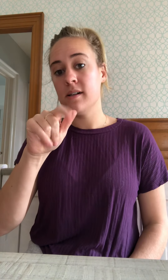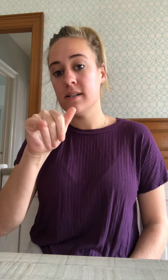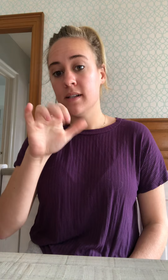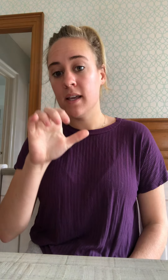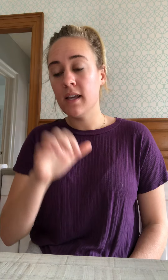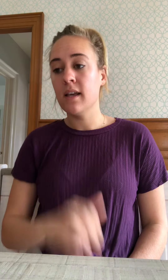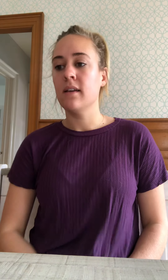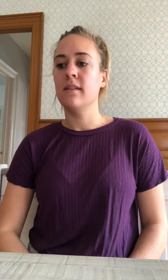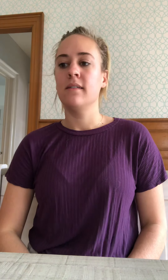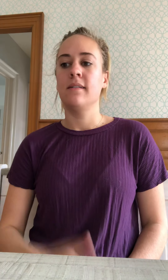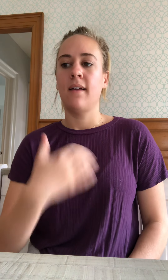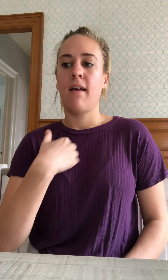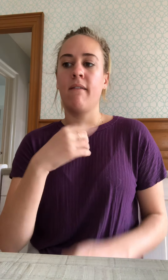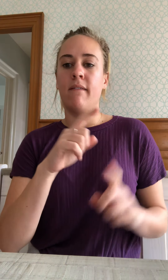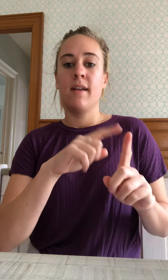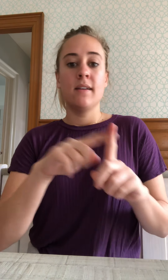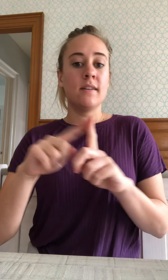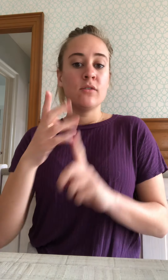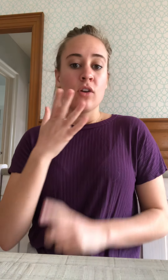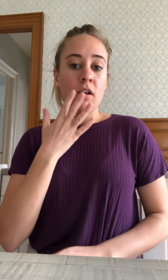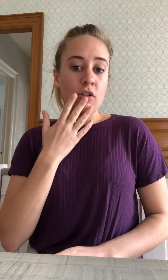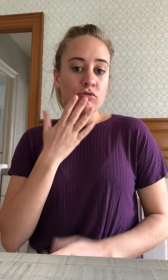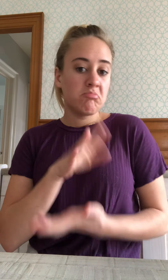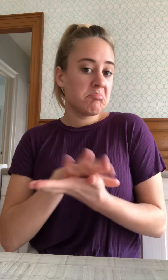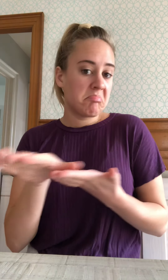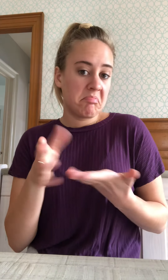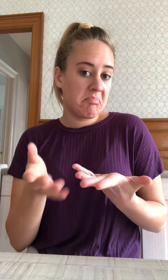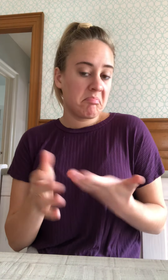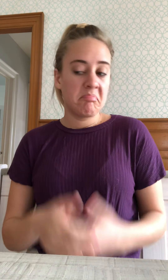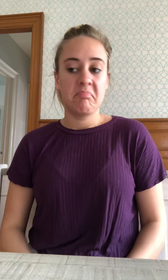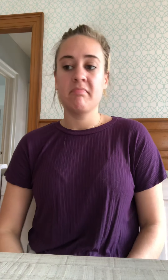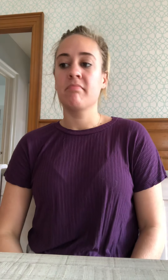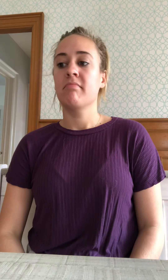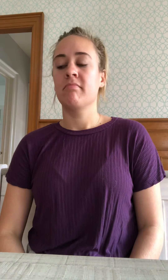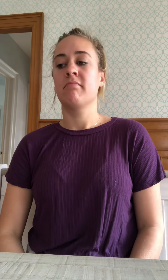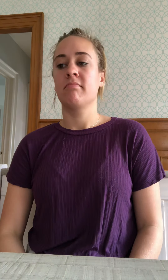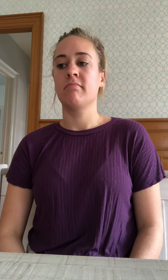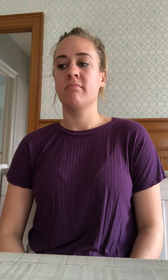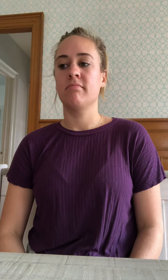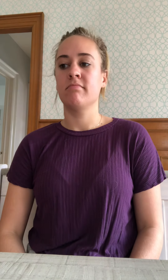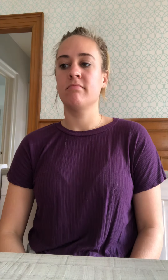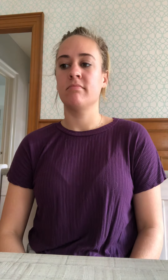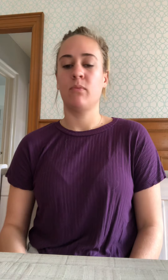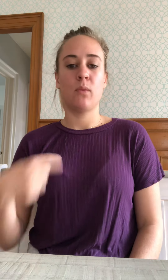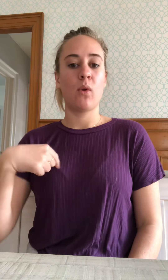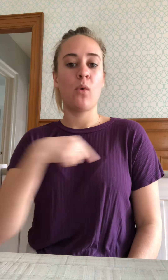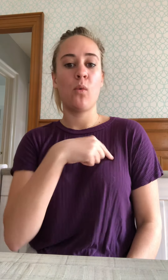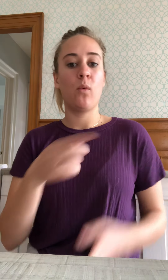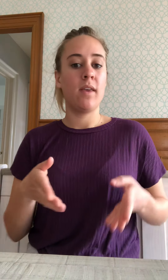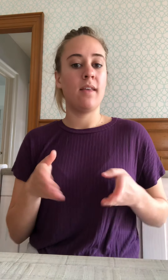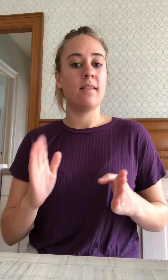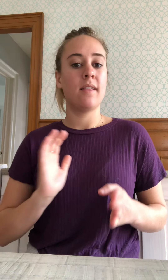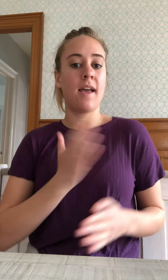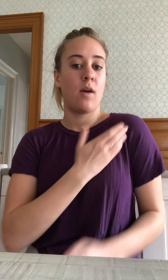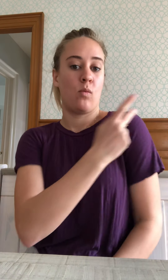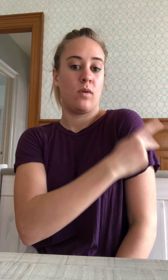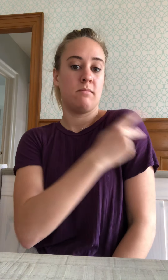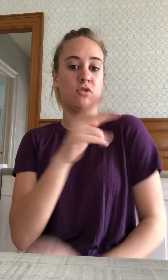Different colors are nice. We let our patients pick out colors and decals,